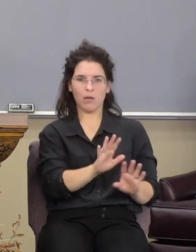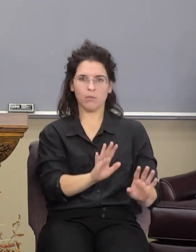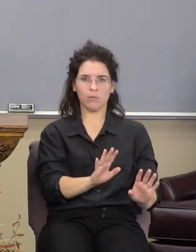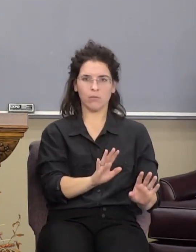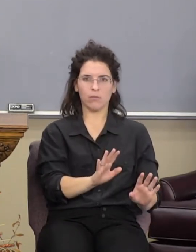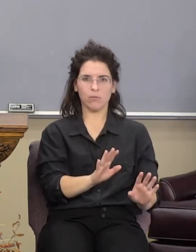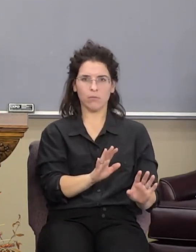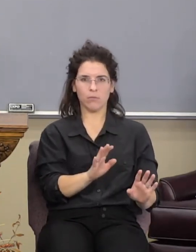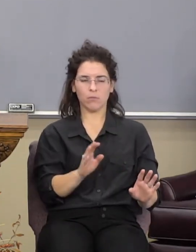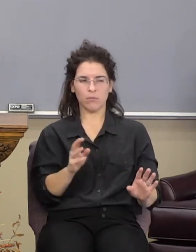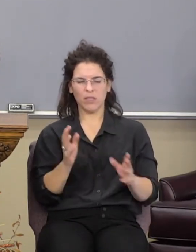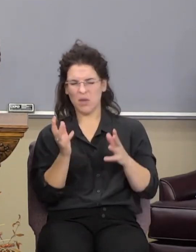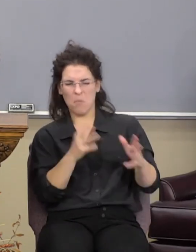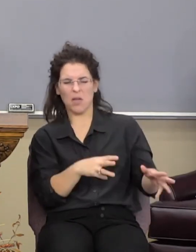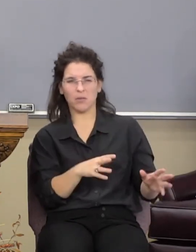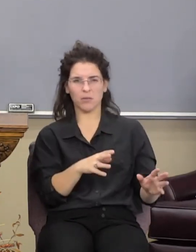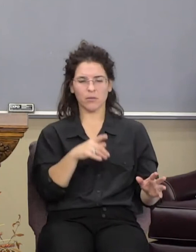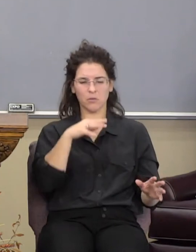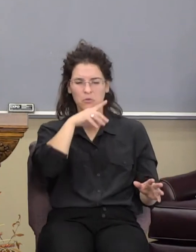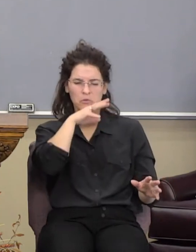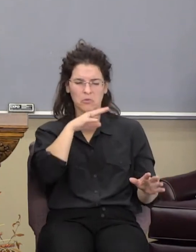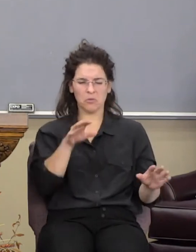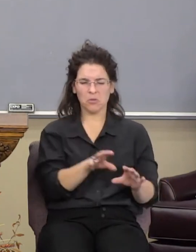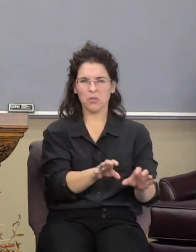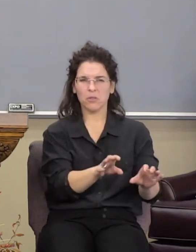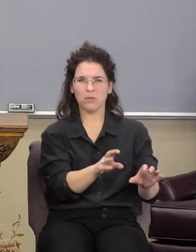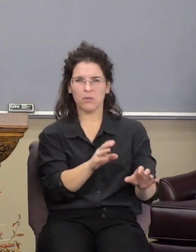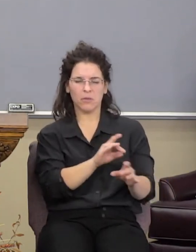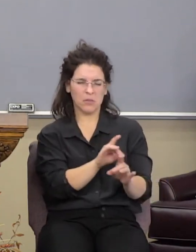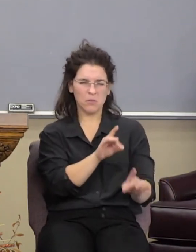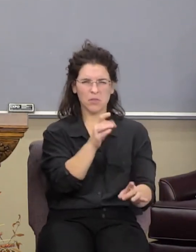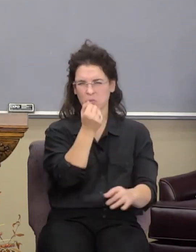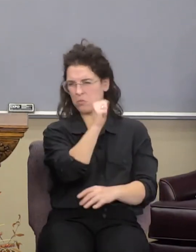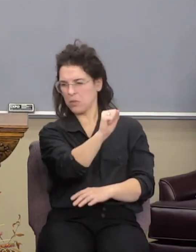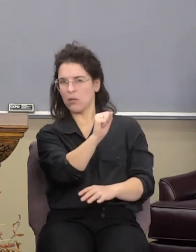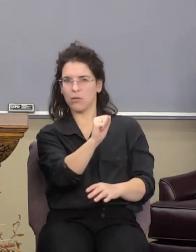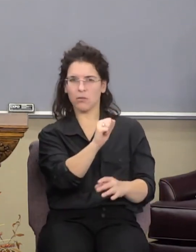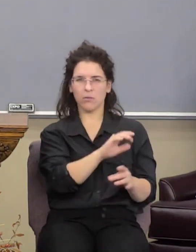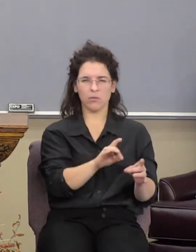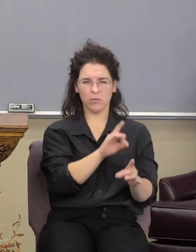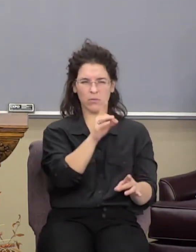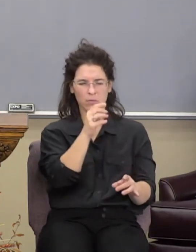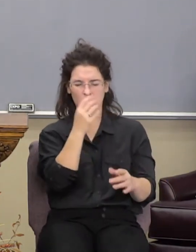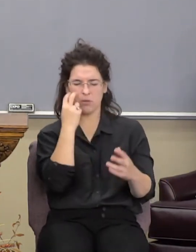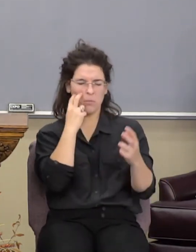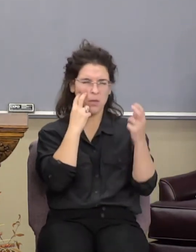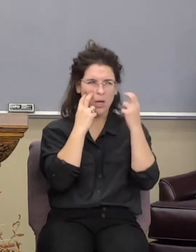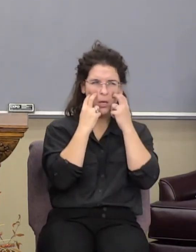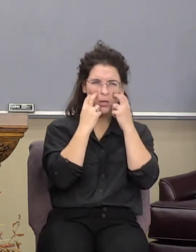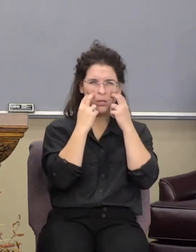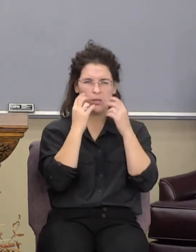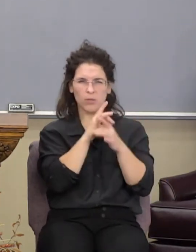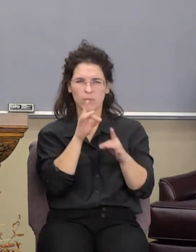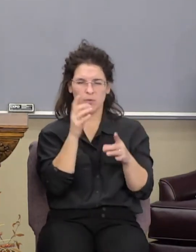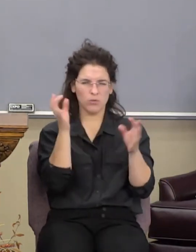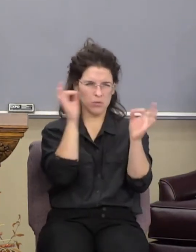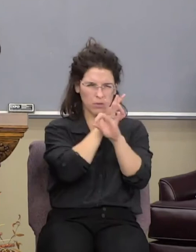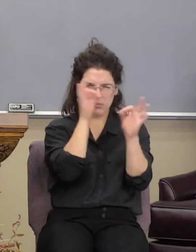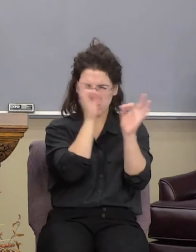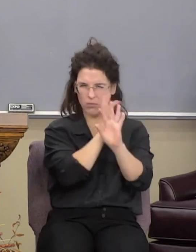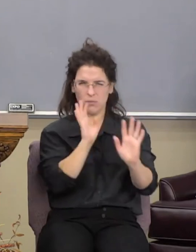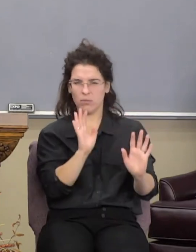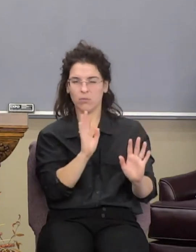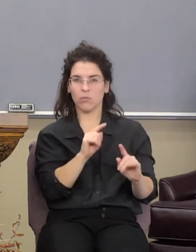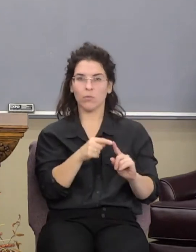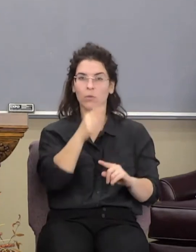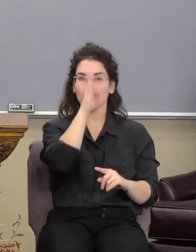in the apostasy. I'm not participating in the spiritual rebellion or the spiritual blindness or the spiritual ignorance. When